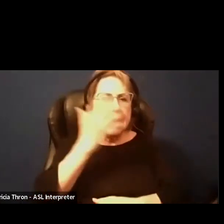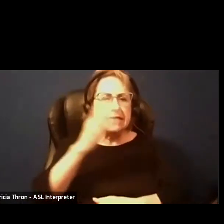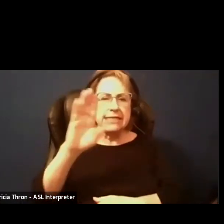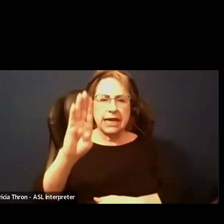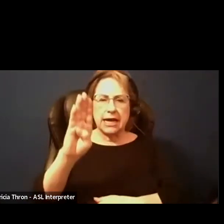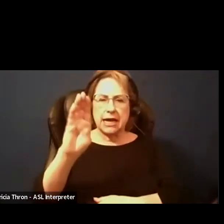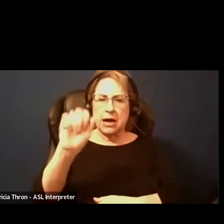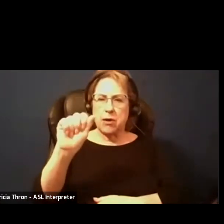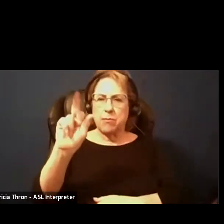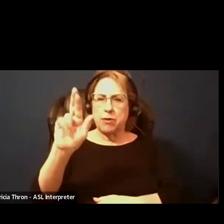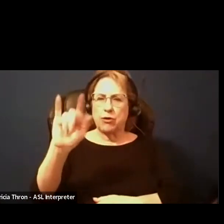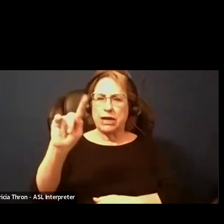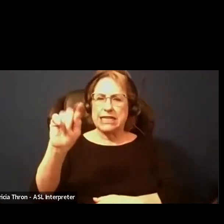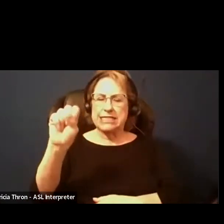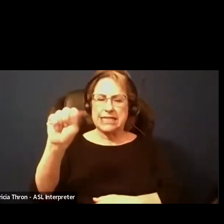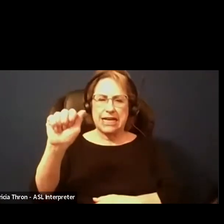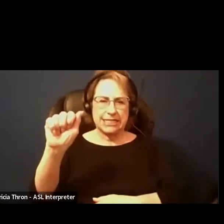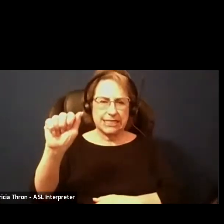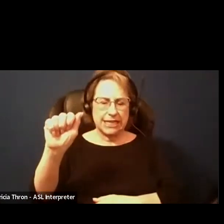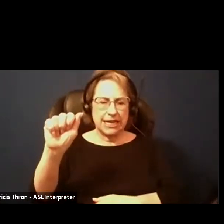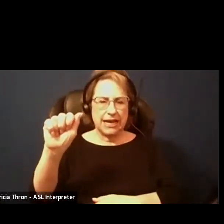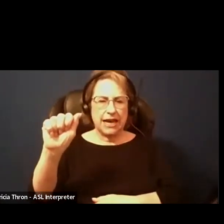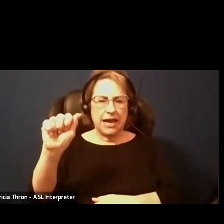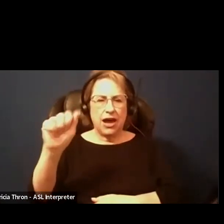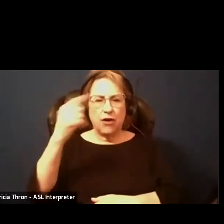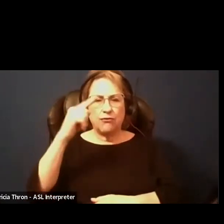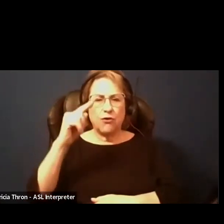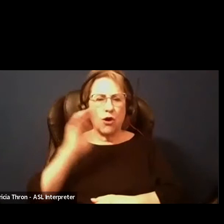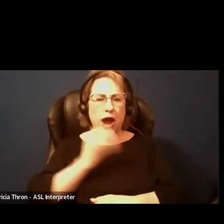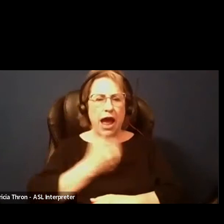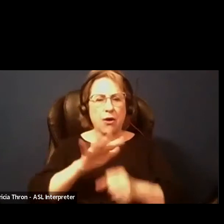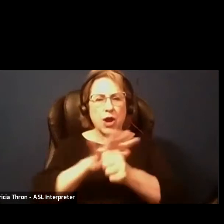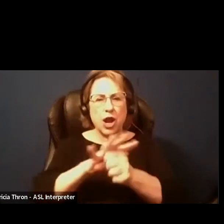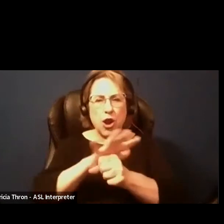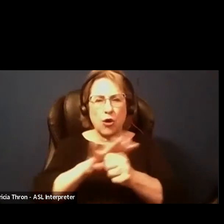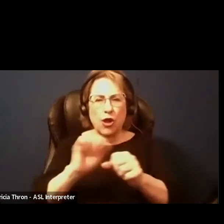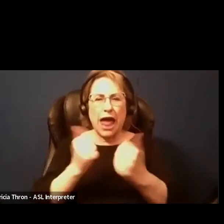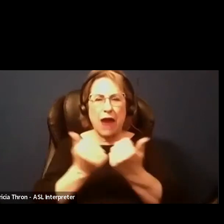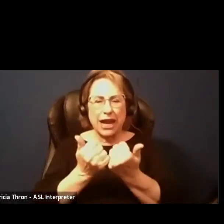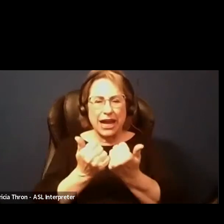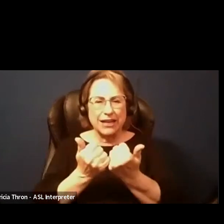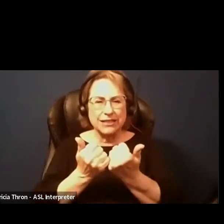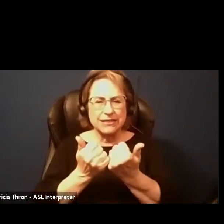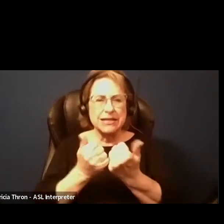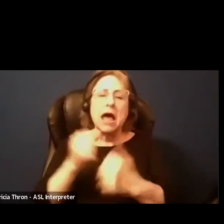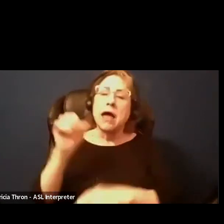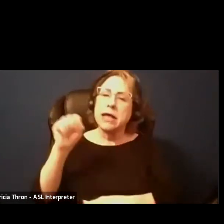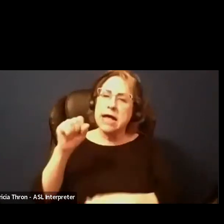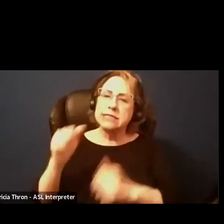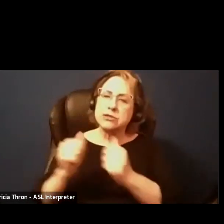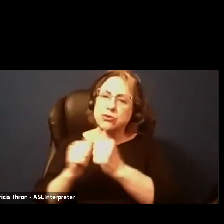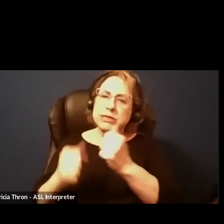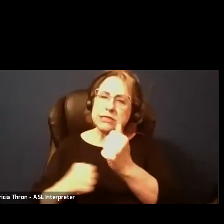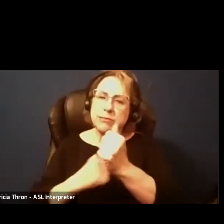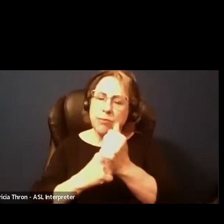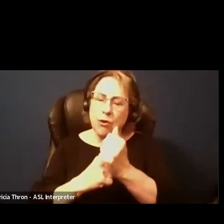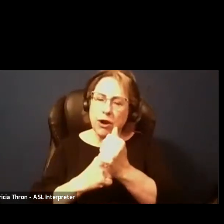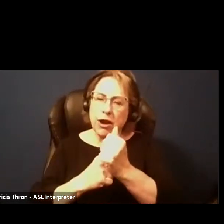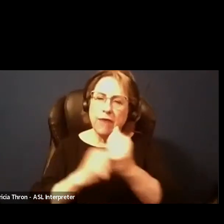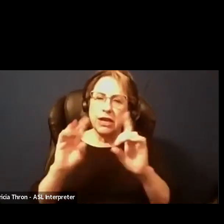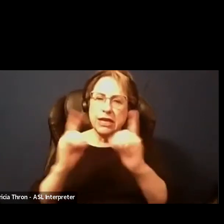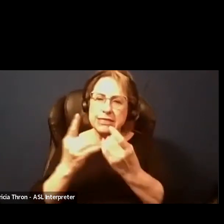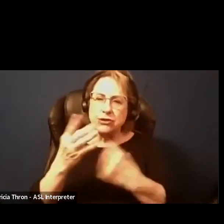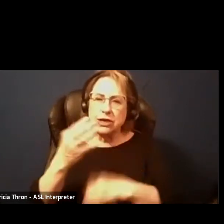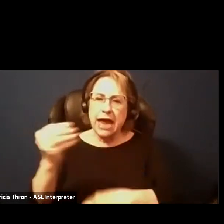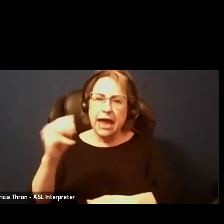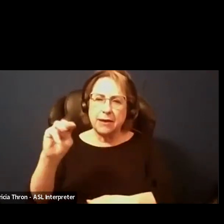for the local area, and you guys had people there. Yeah, with support of the district and Mr. Booker, also